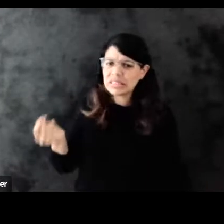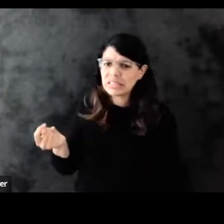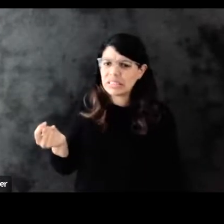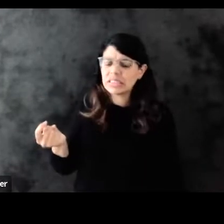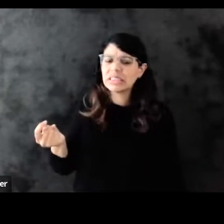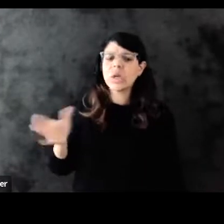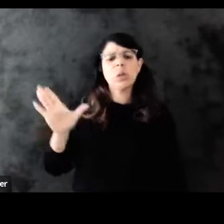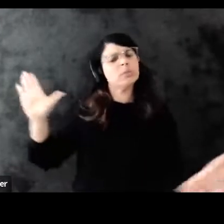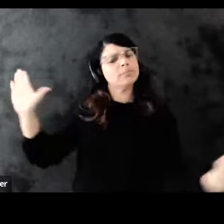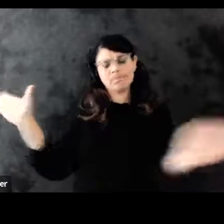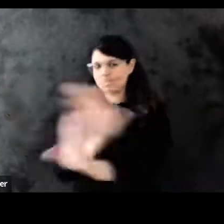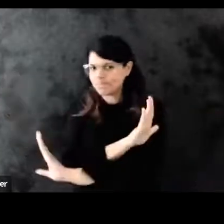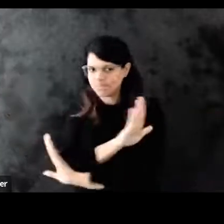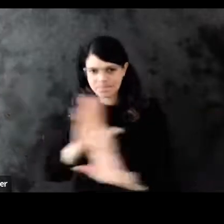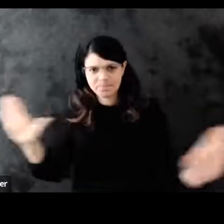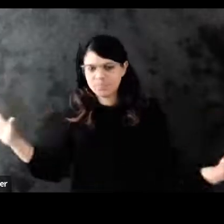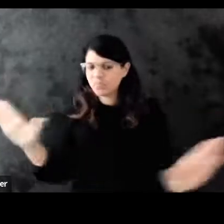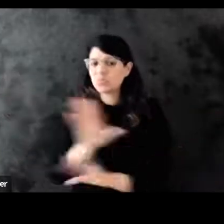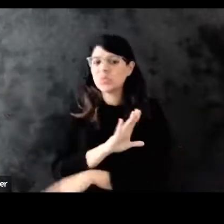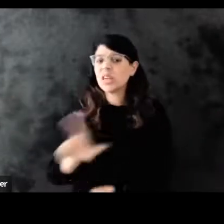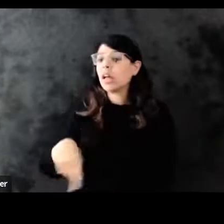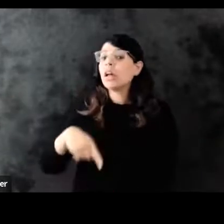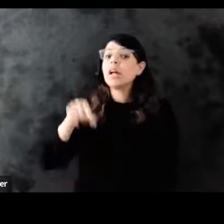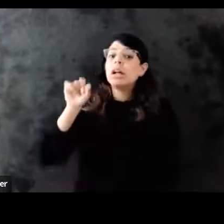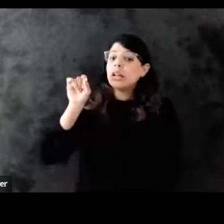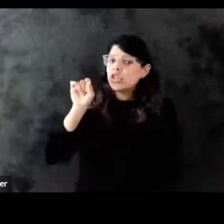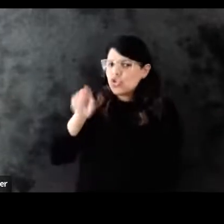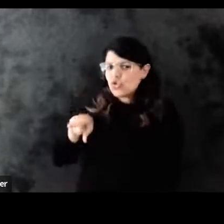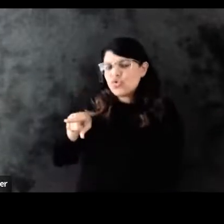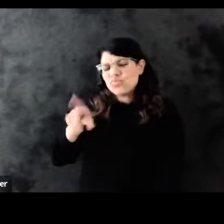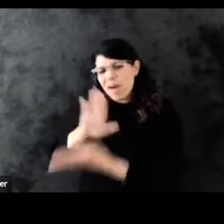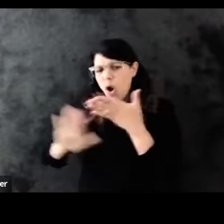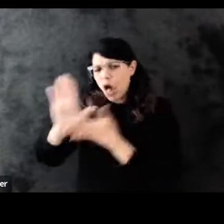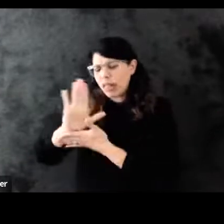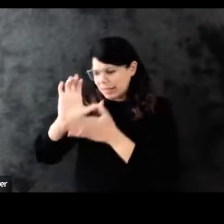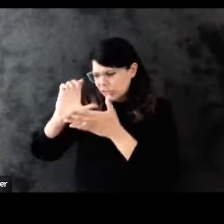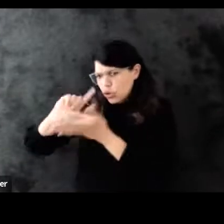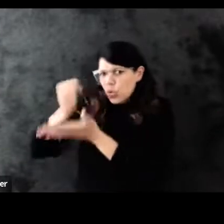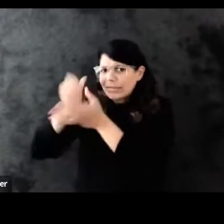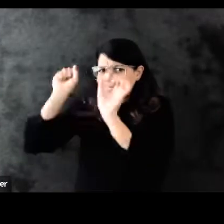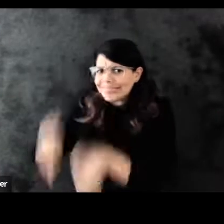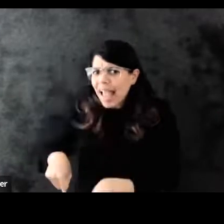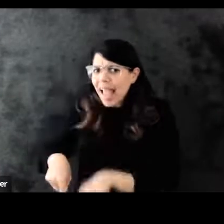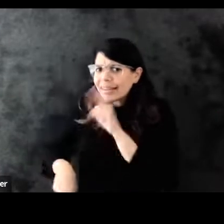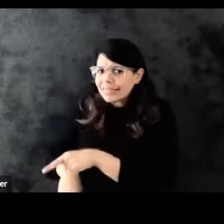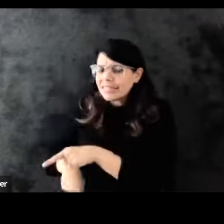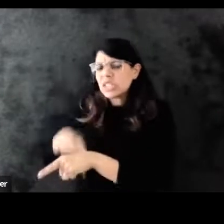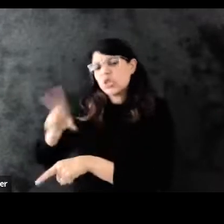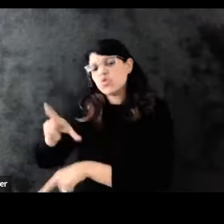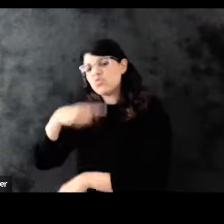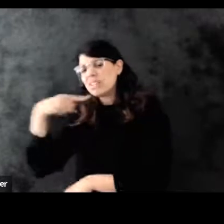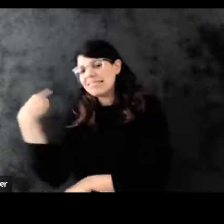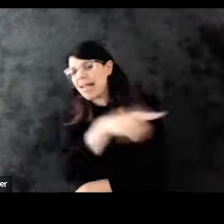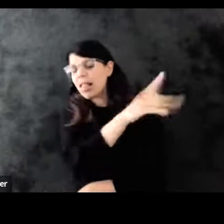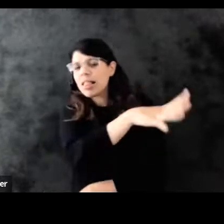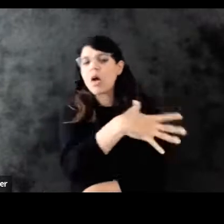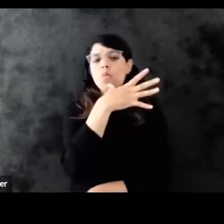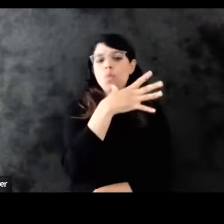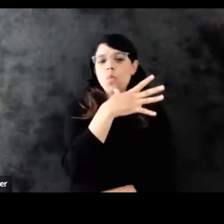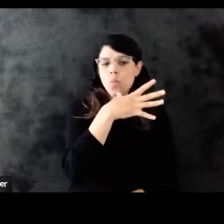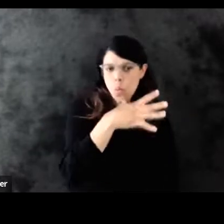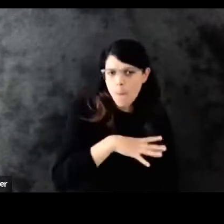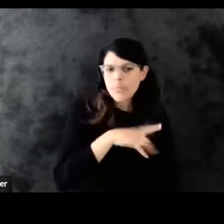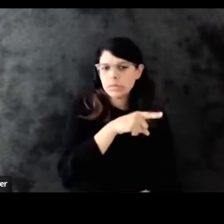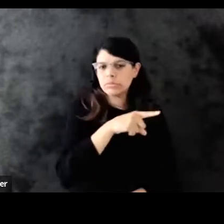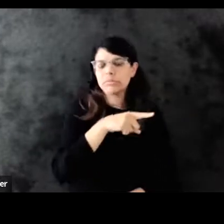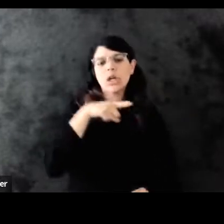that lady that I don't want you to follow my footsteps. I want you to work with a pencil. Yeah, work with a pencil. Oh, okay. So I go back the